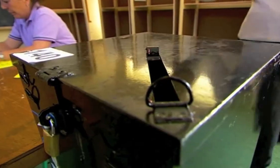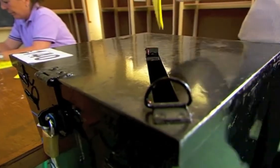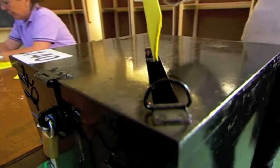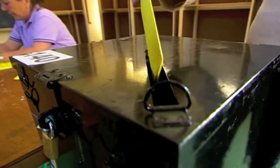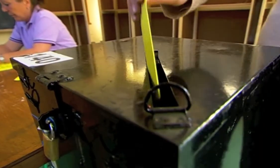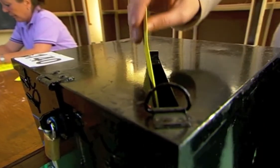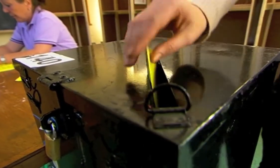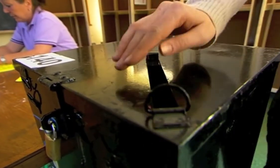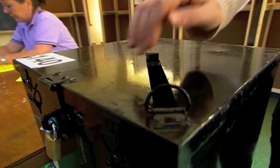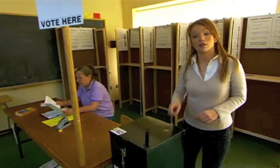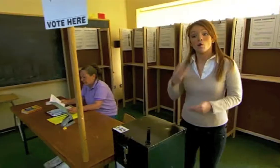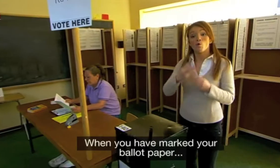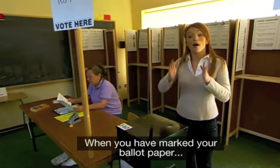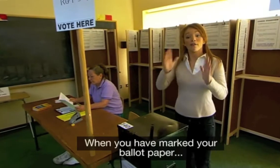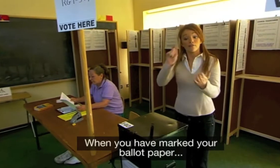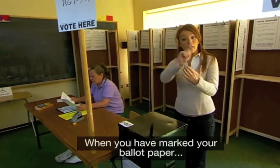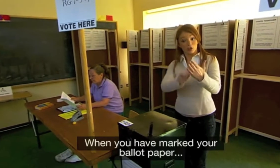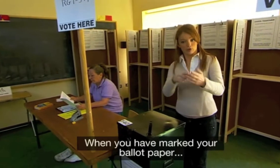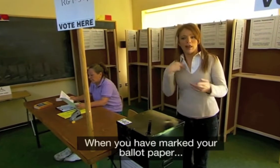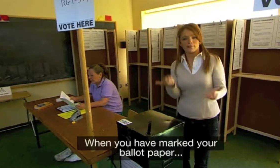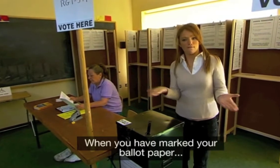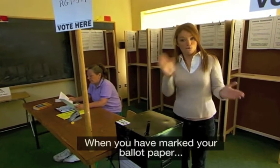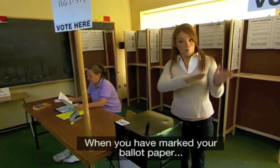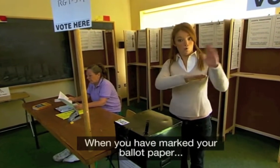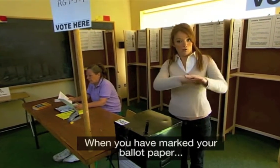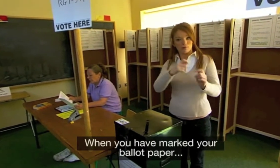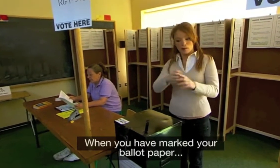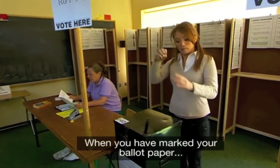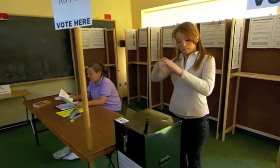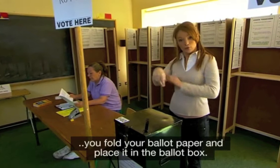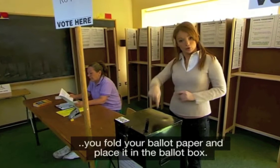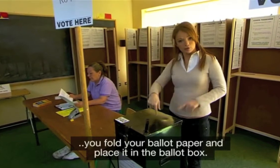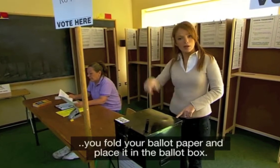When you have marked your ballot paper, you fold your ballot paper and place it in the ballot box.